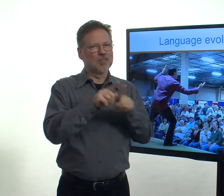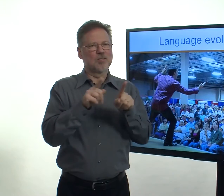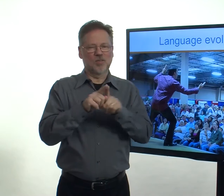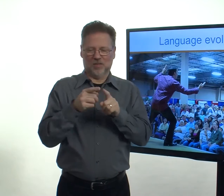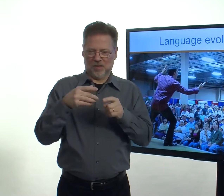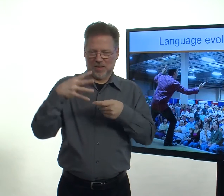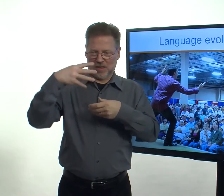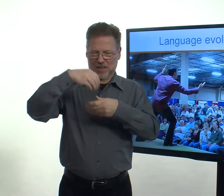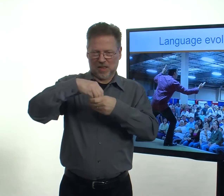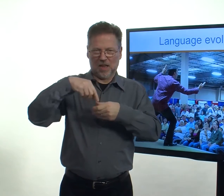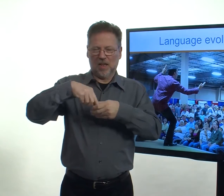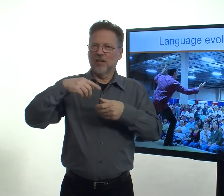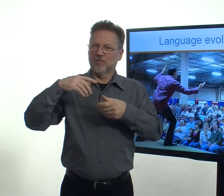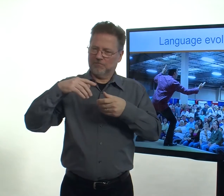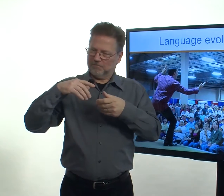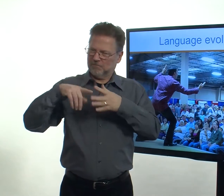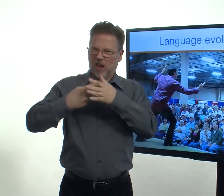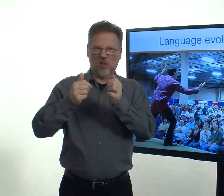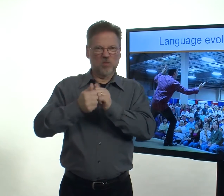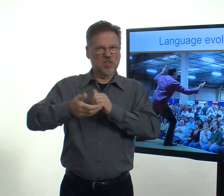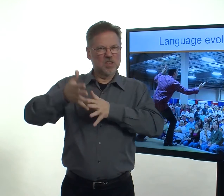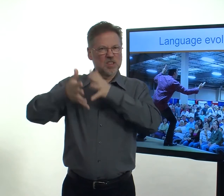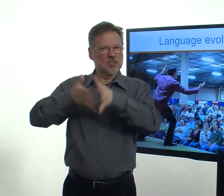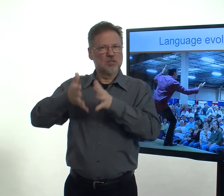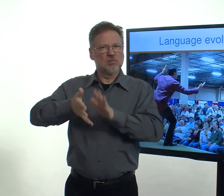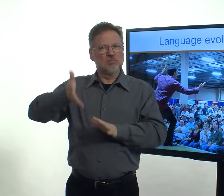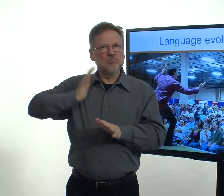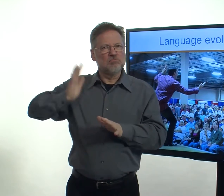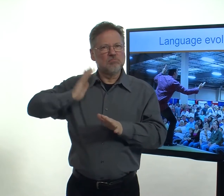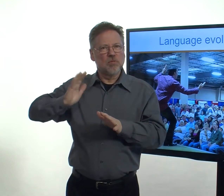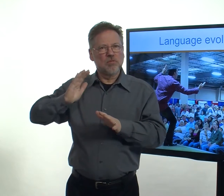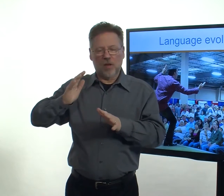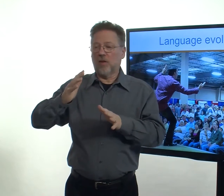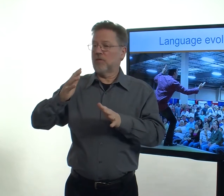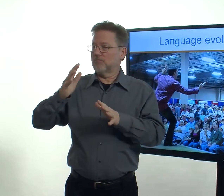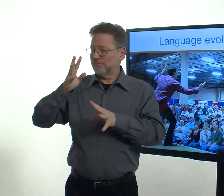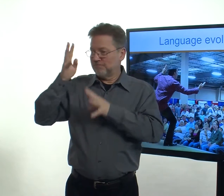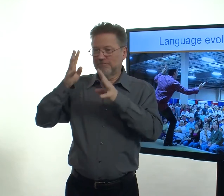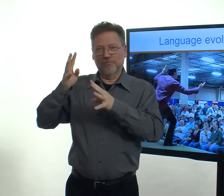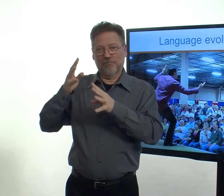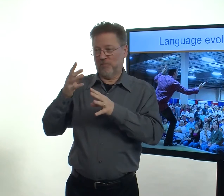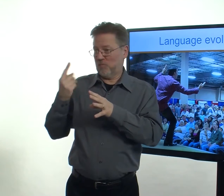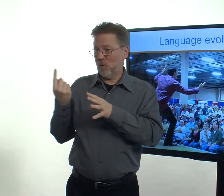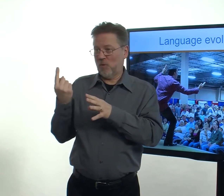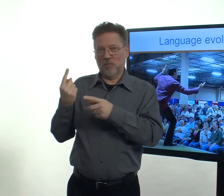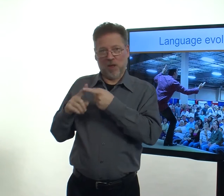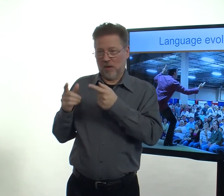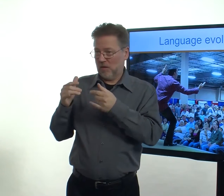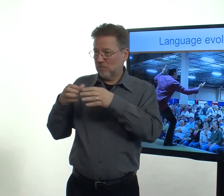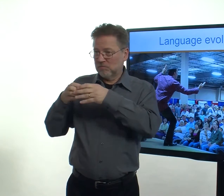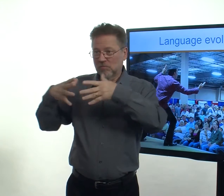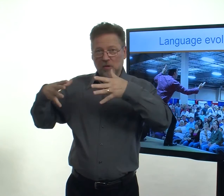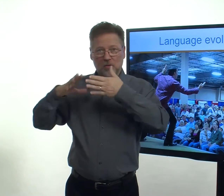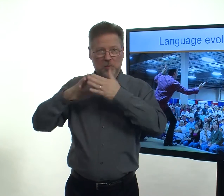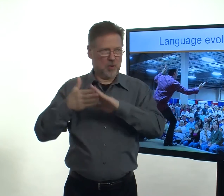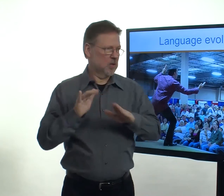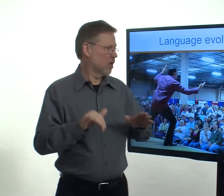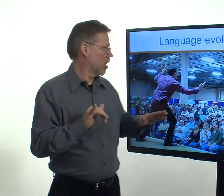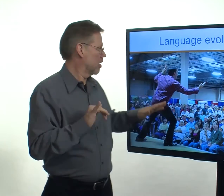that, it also originated with gesture in its earliest form. It was created by individuals, but grew to being